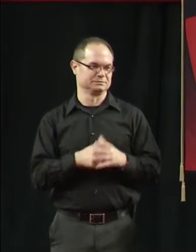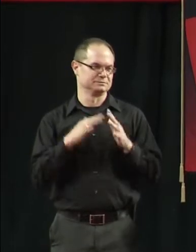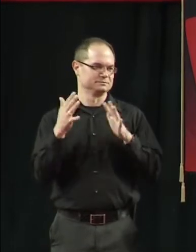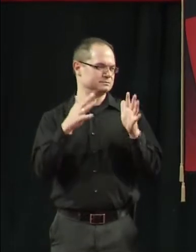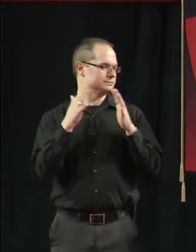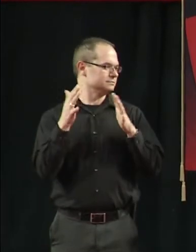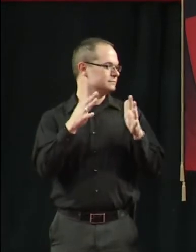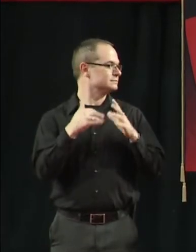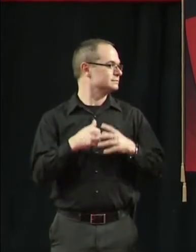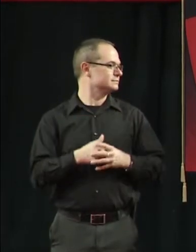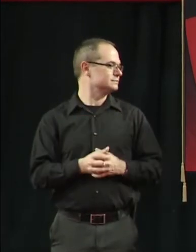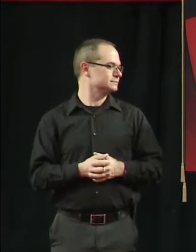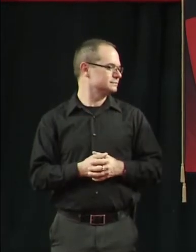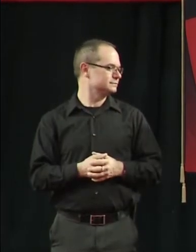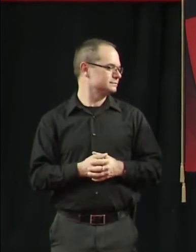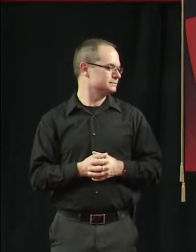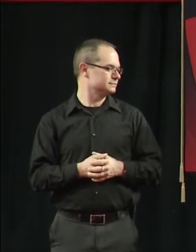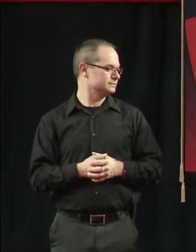Well,